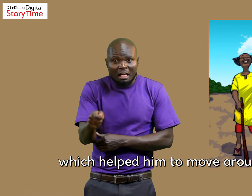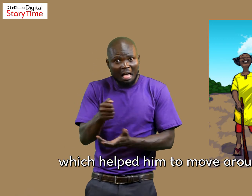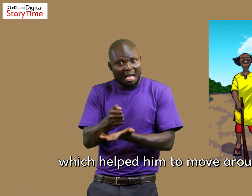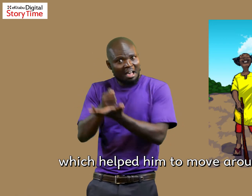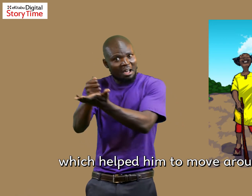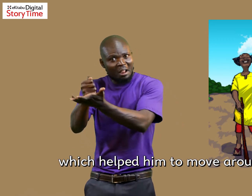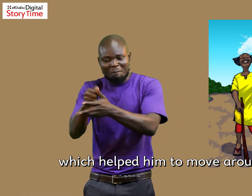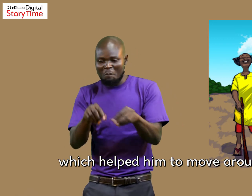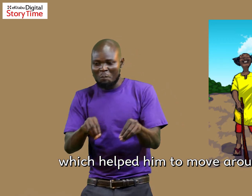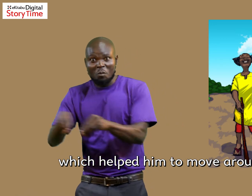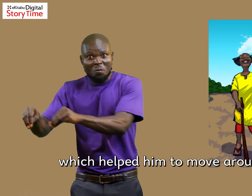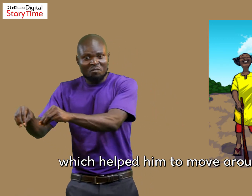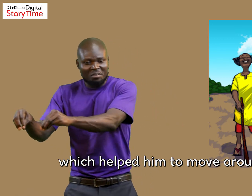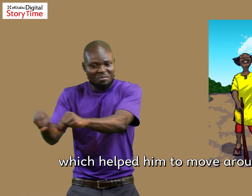which helped him to move around.